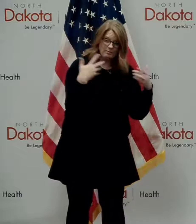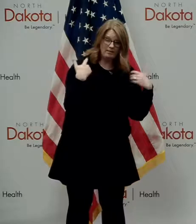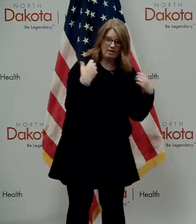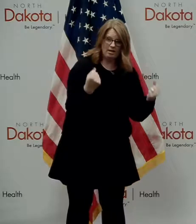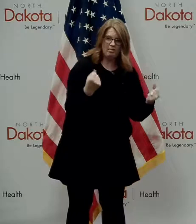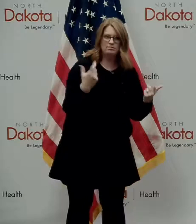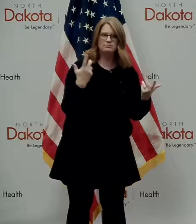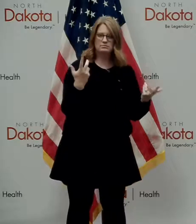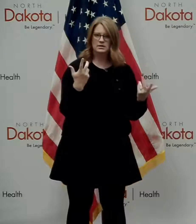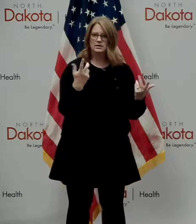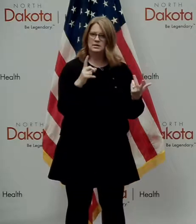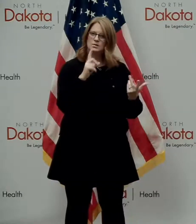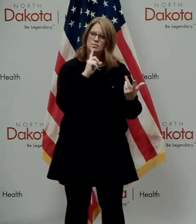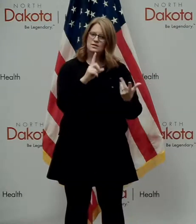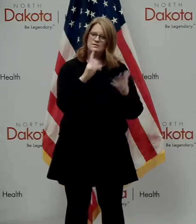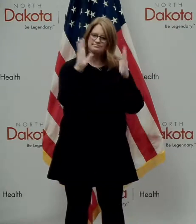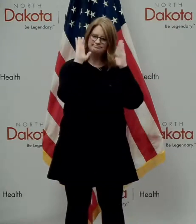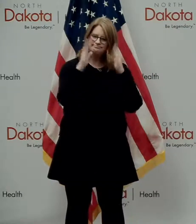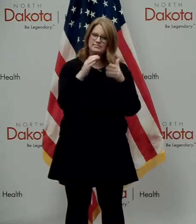have working so hard,